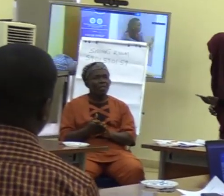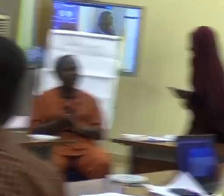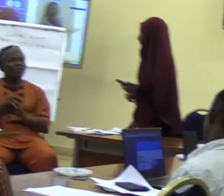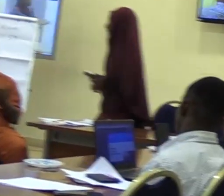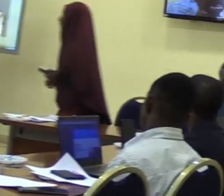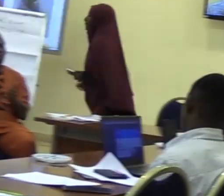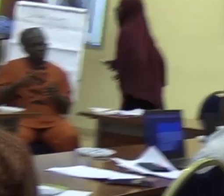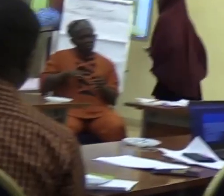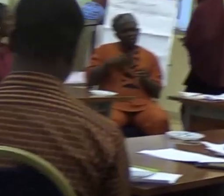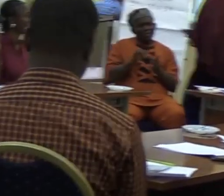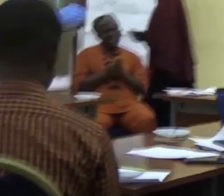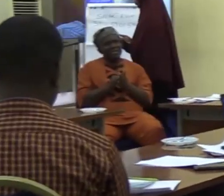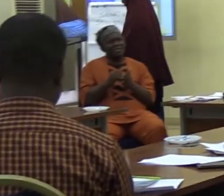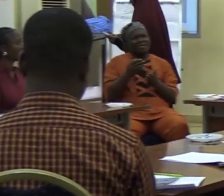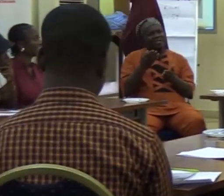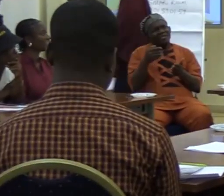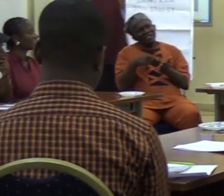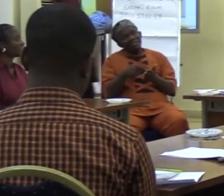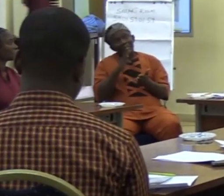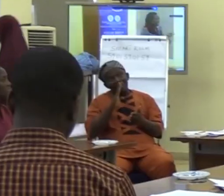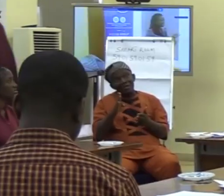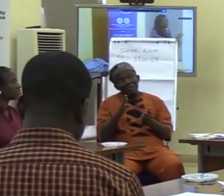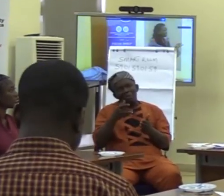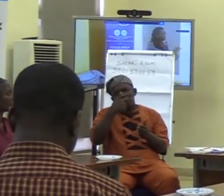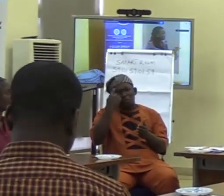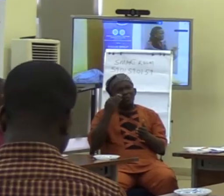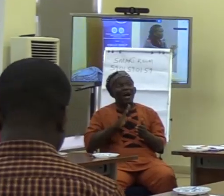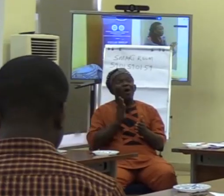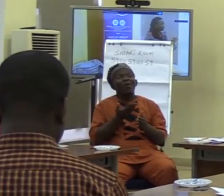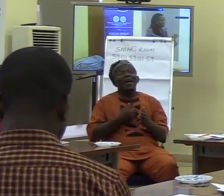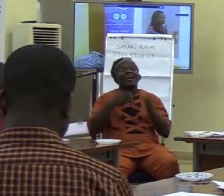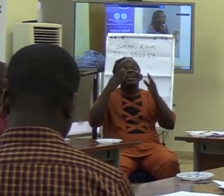on your experience, that our society has not